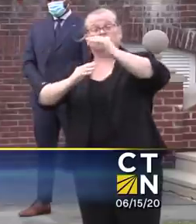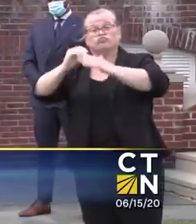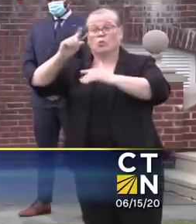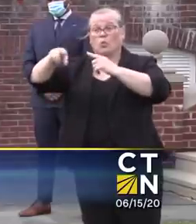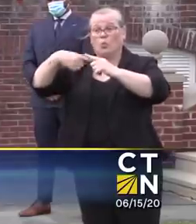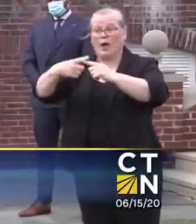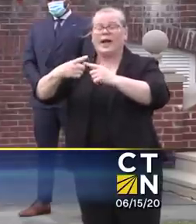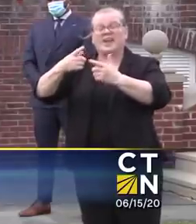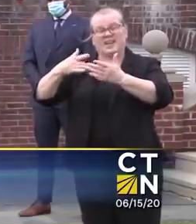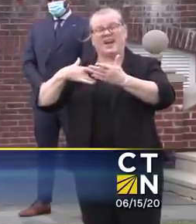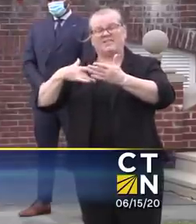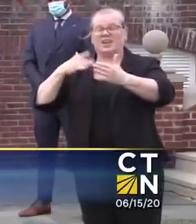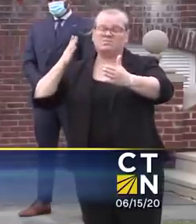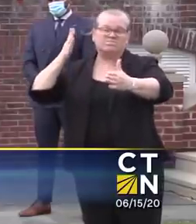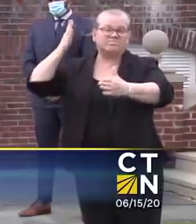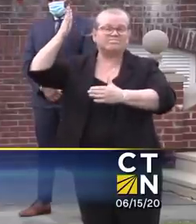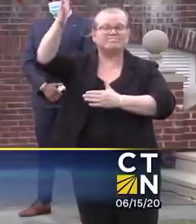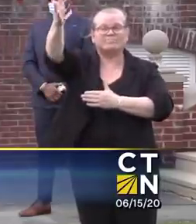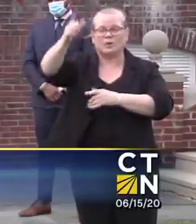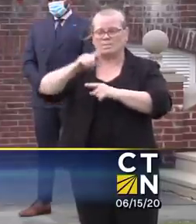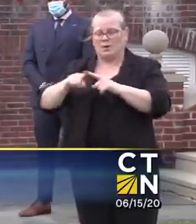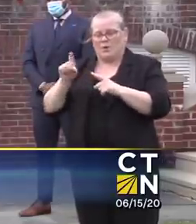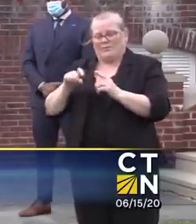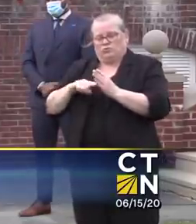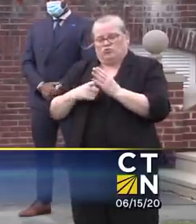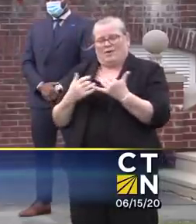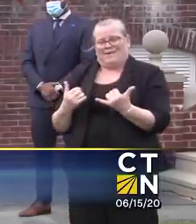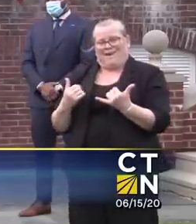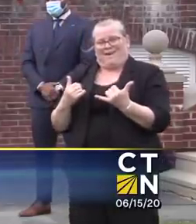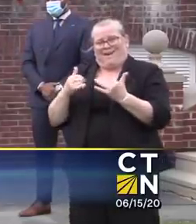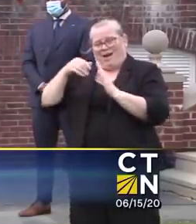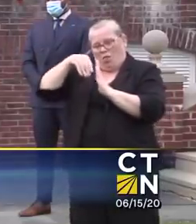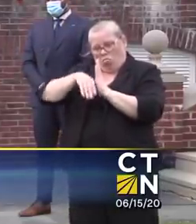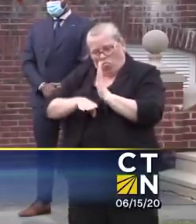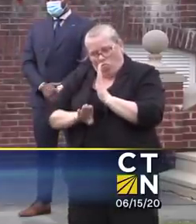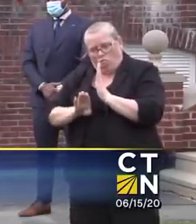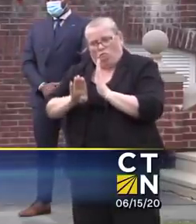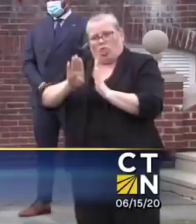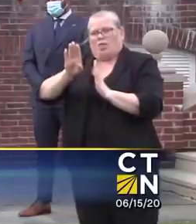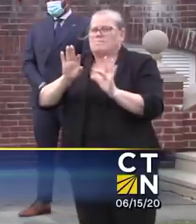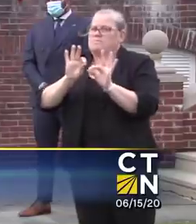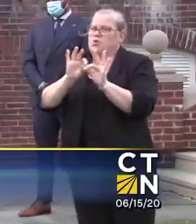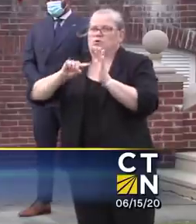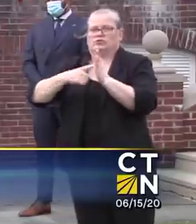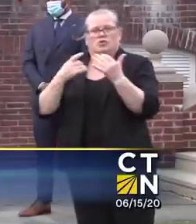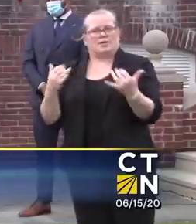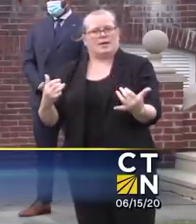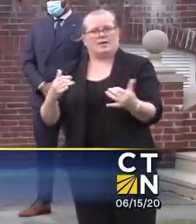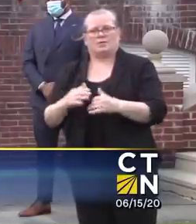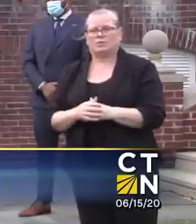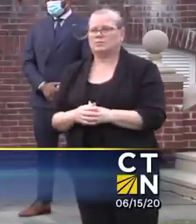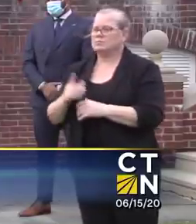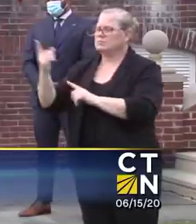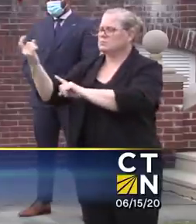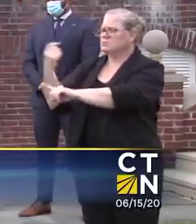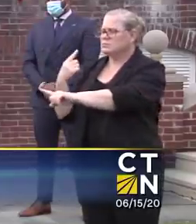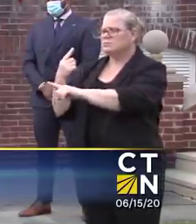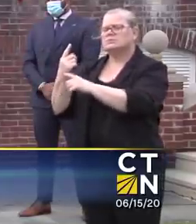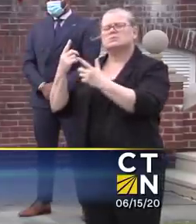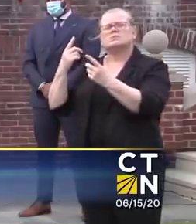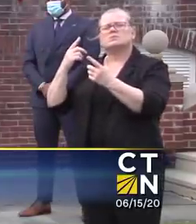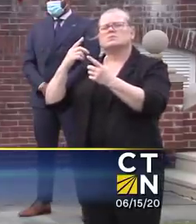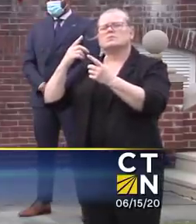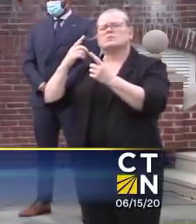longer than that. But we got to get that economy going a lot sooner than that. Do we know yet when we're going to have an announcement? I know there's been announcements